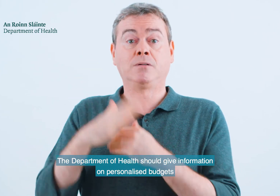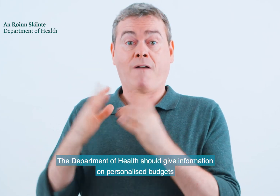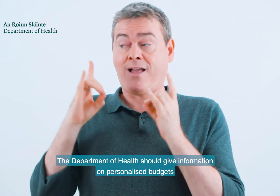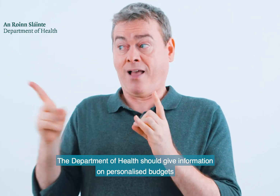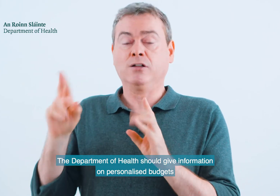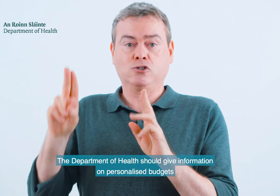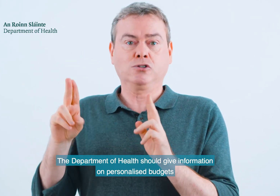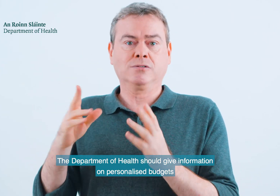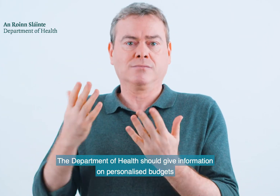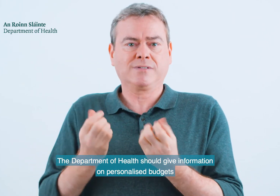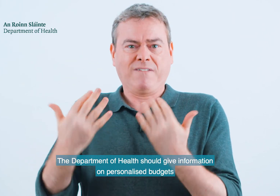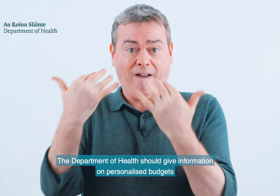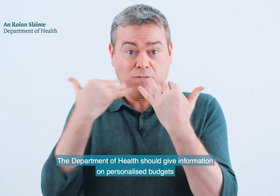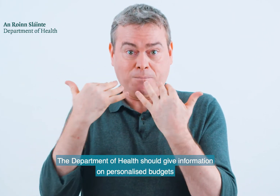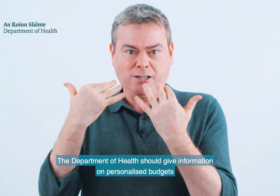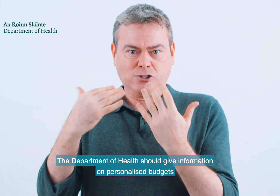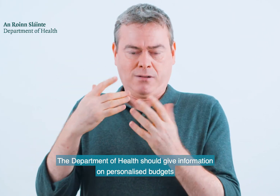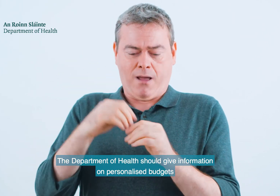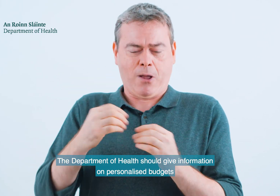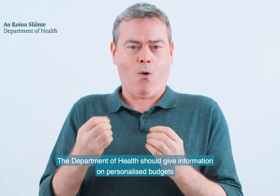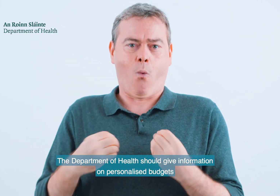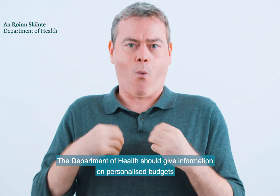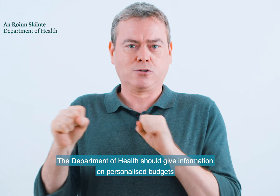The Department of Health should give information on personalised budgets